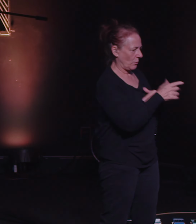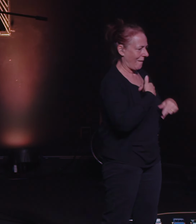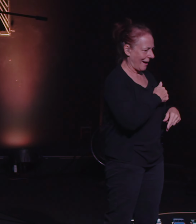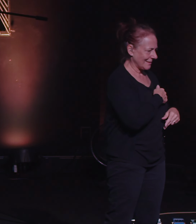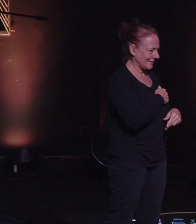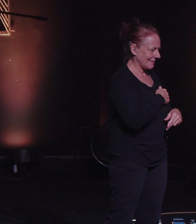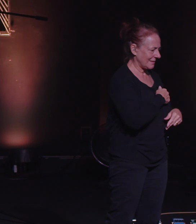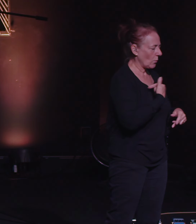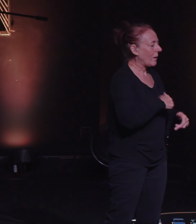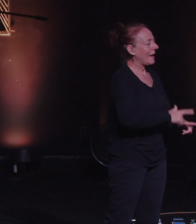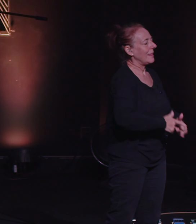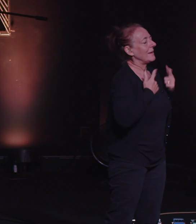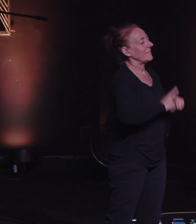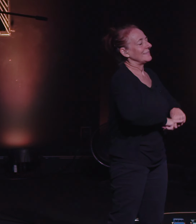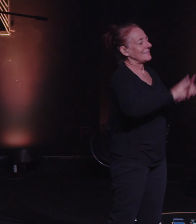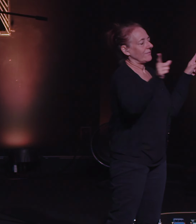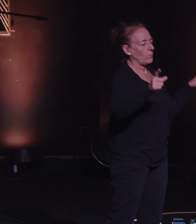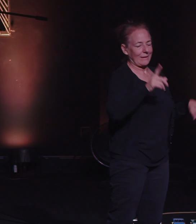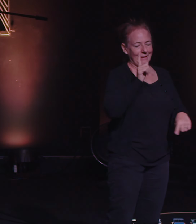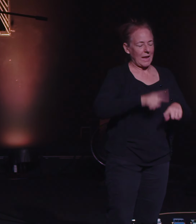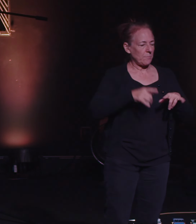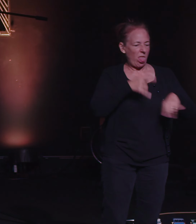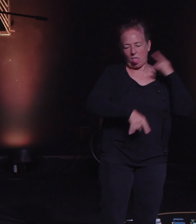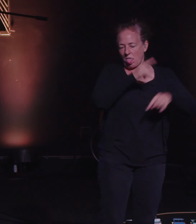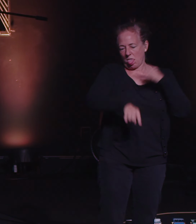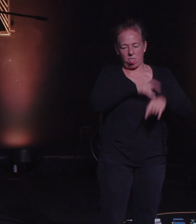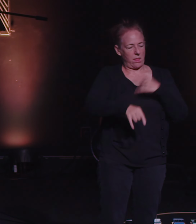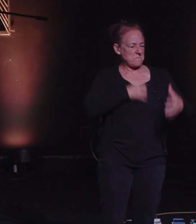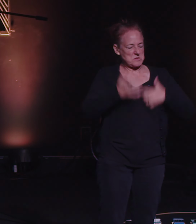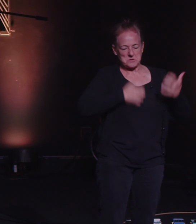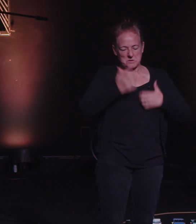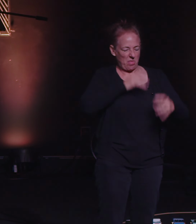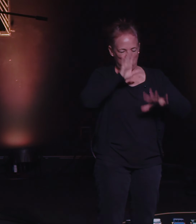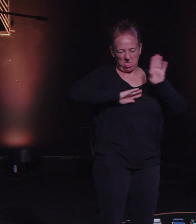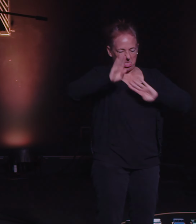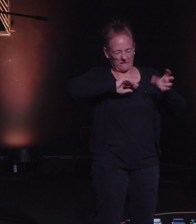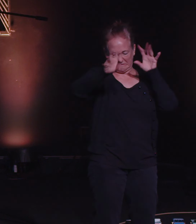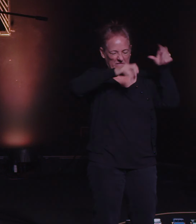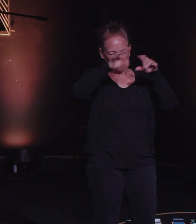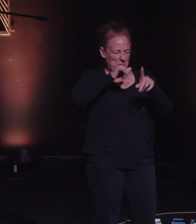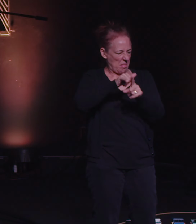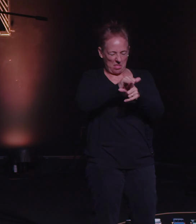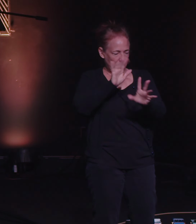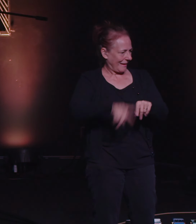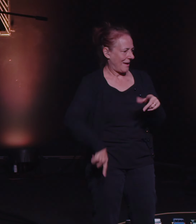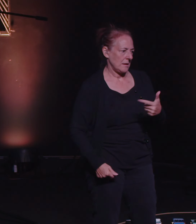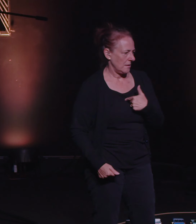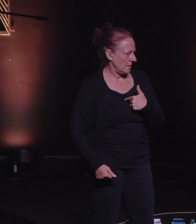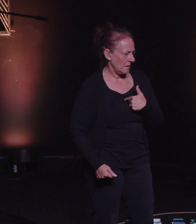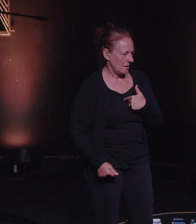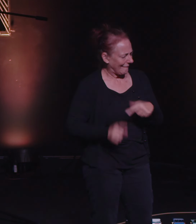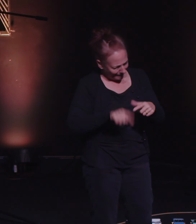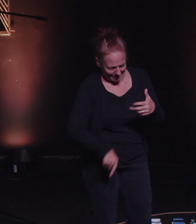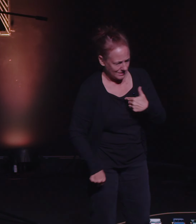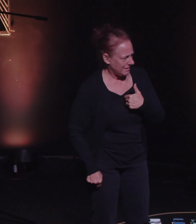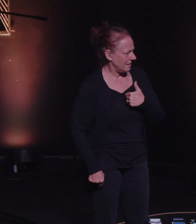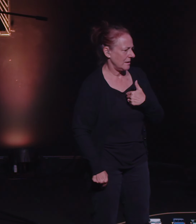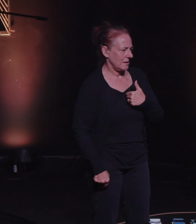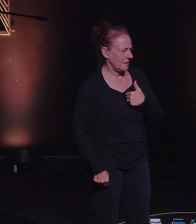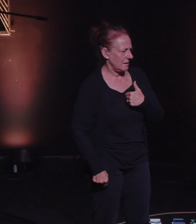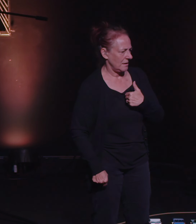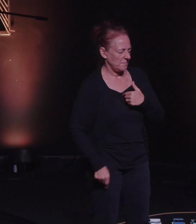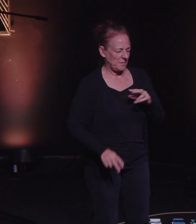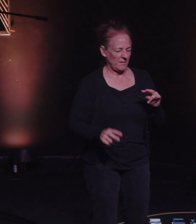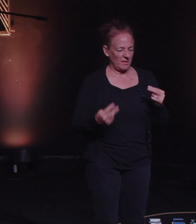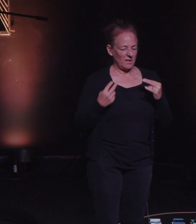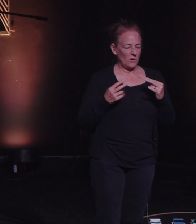go out and start living differently. That's it. There's no other change that's going to happen until that happens. I'm just telling you right now. And we're going to just